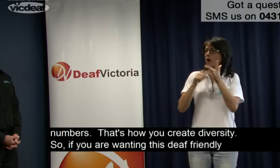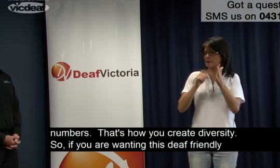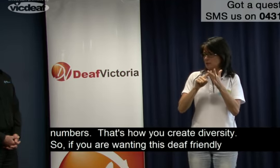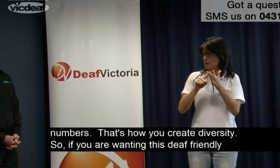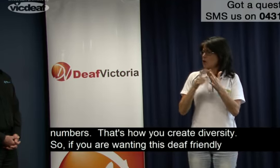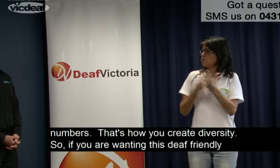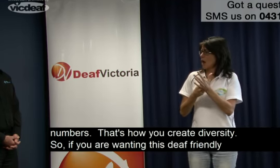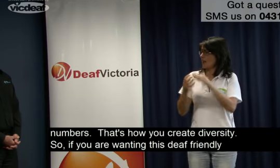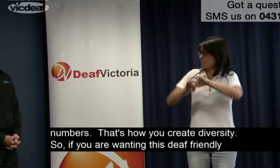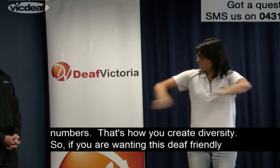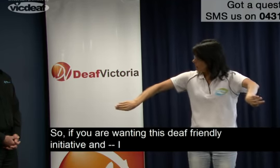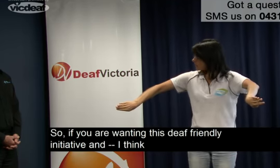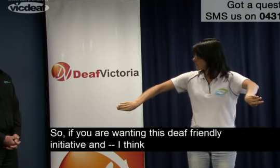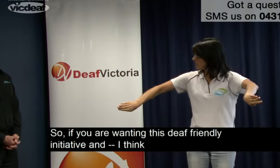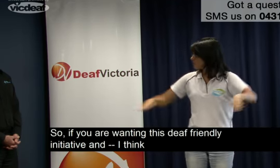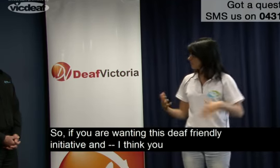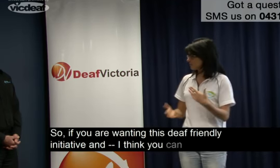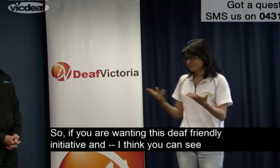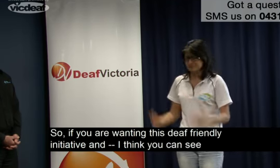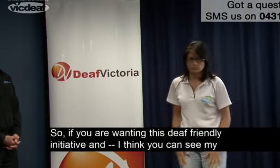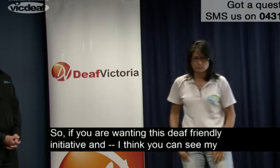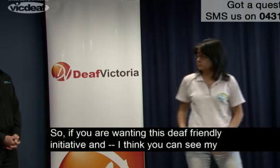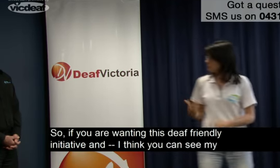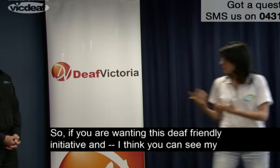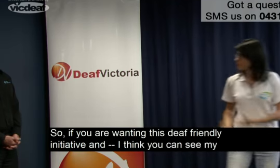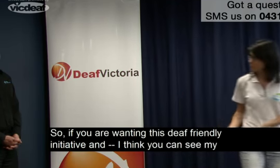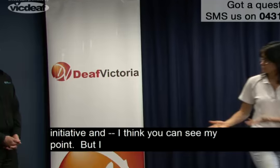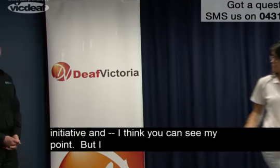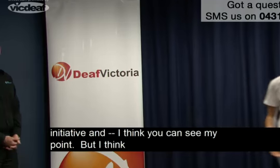my point, but I think you need to unite rather than divide.